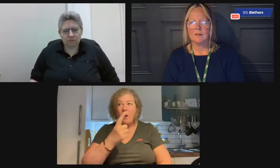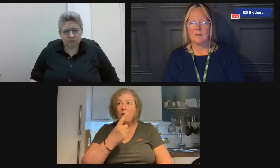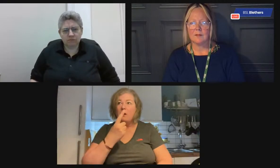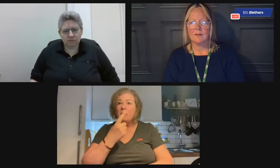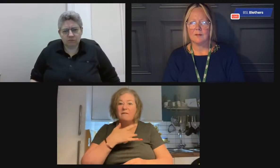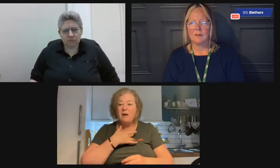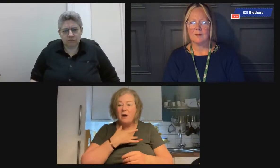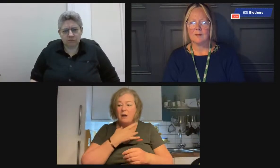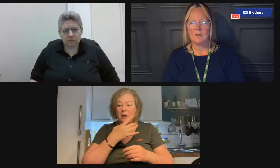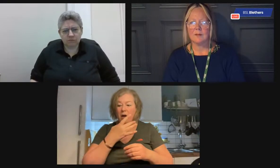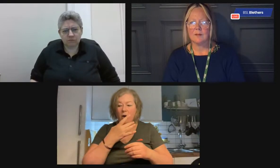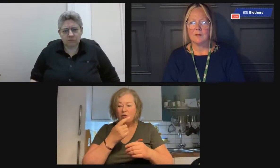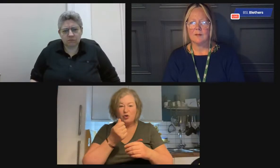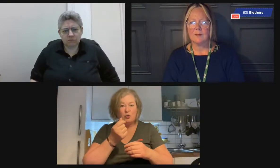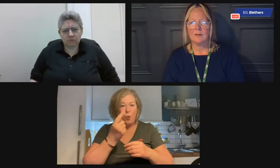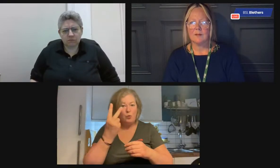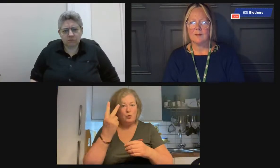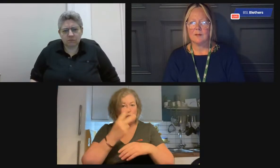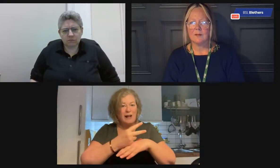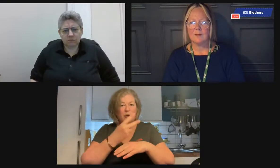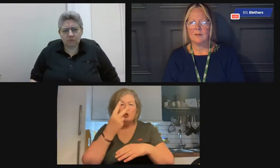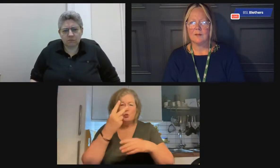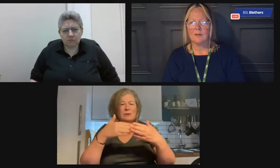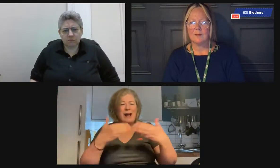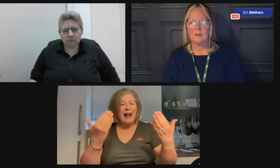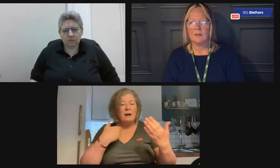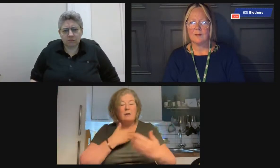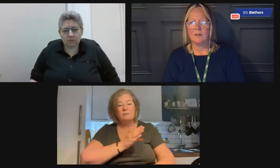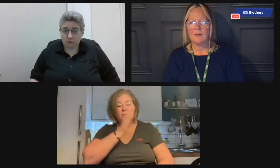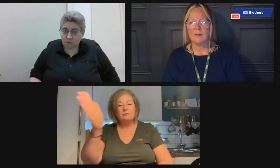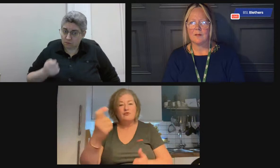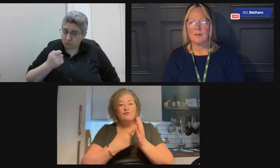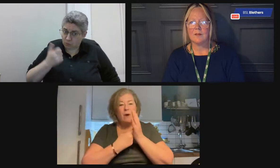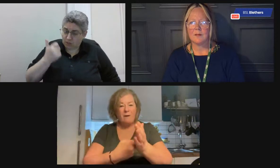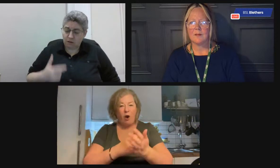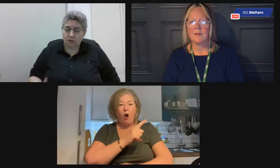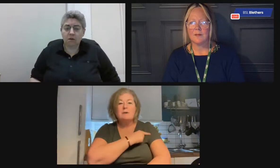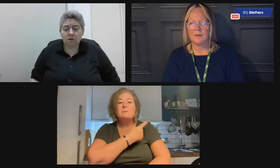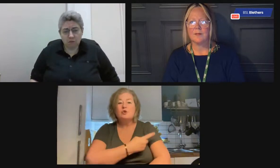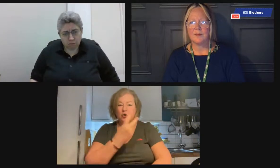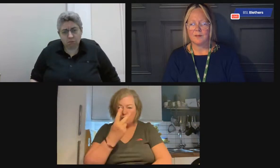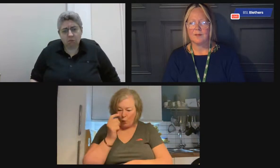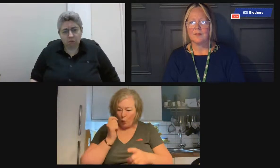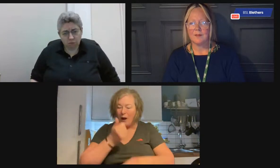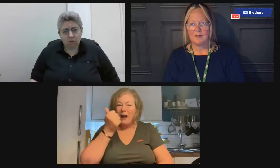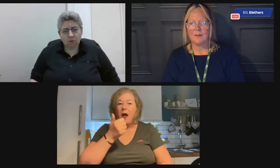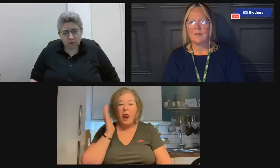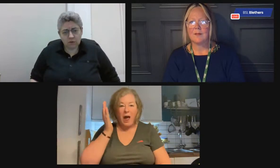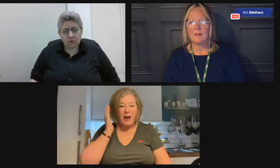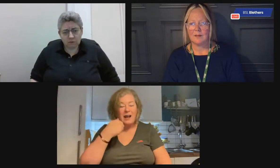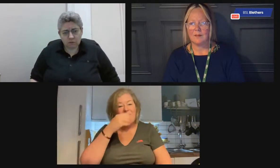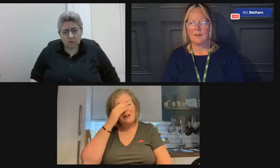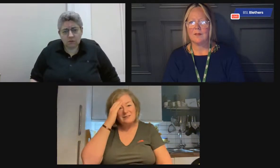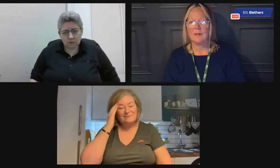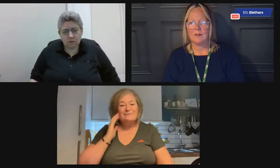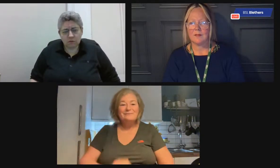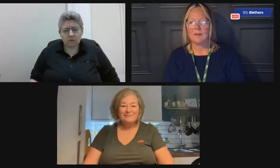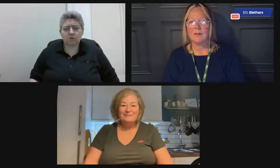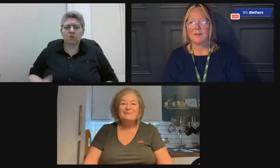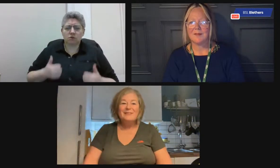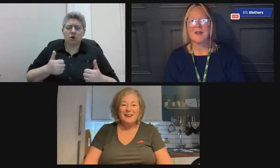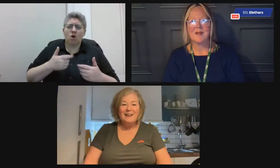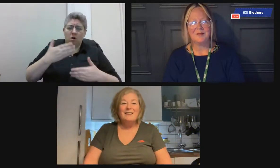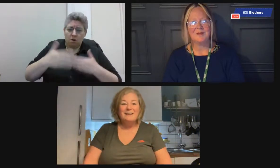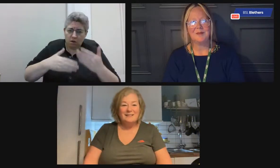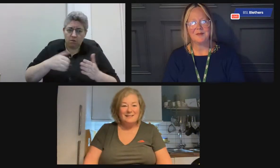last minute. And I would say maybe 2 days. I Oh, was that's referred quick. to the hospital. Yep, it was